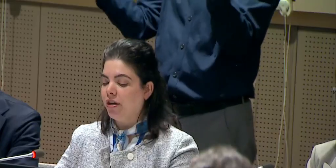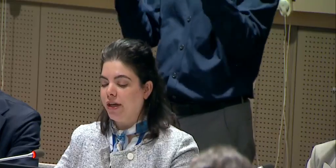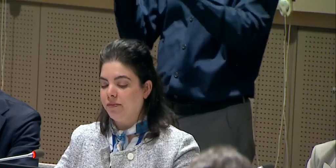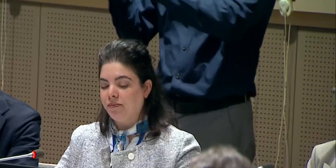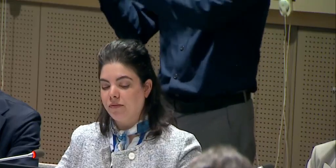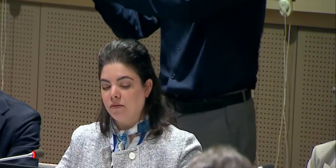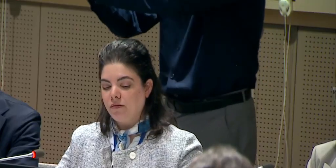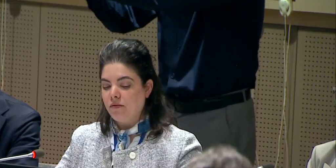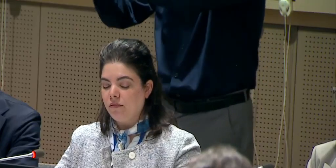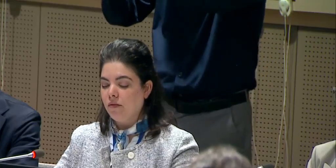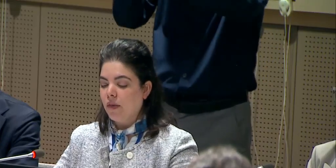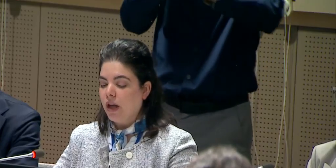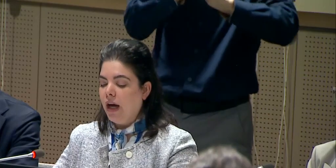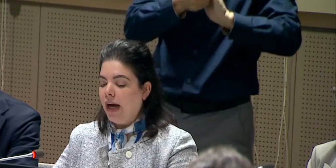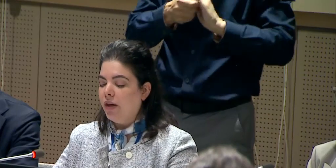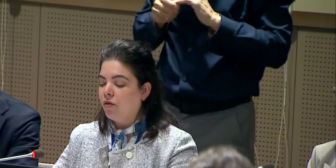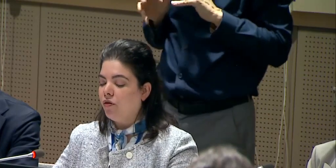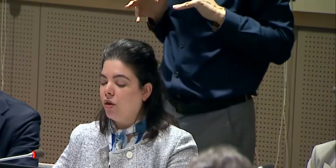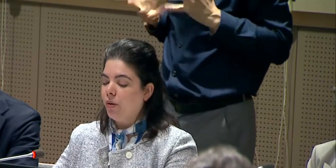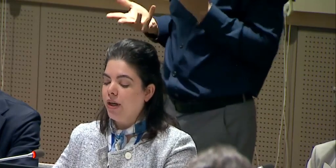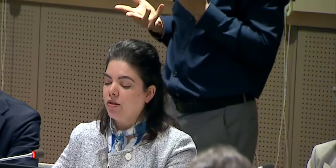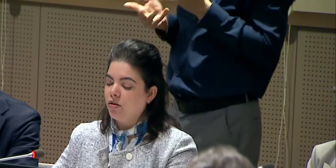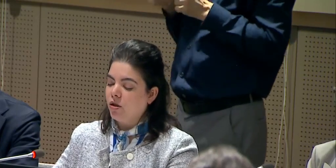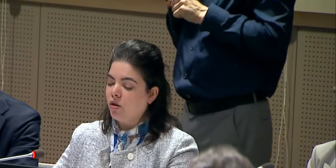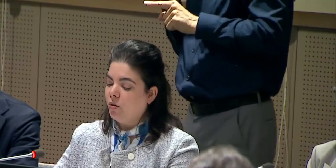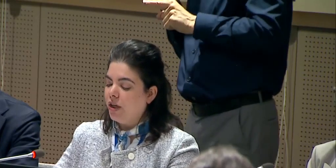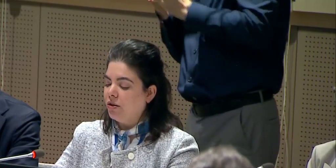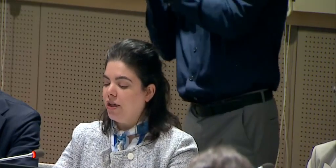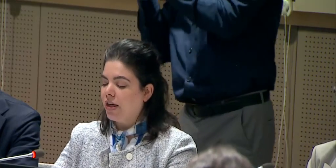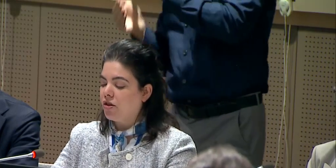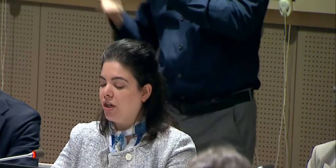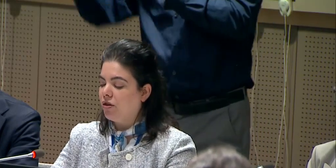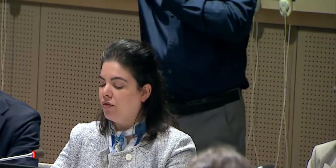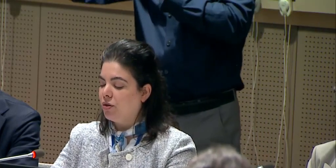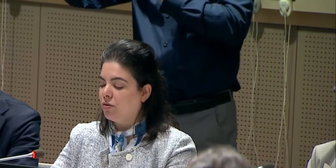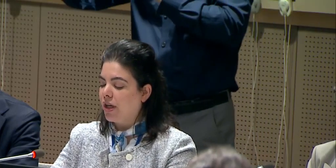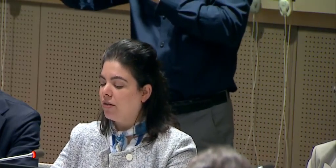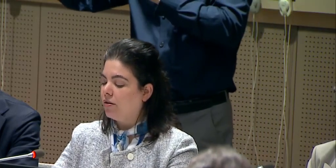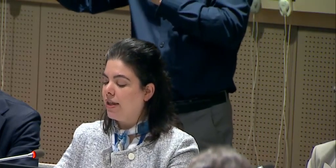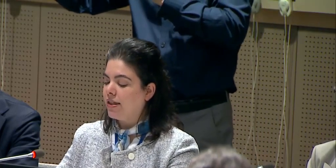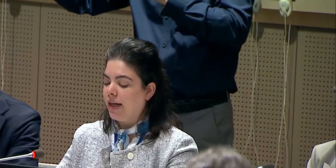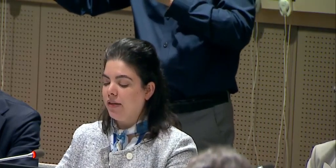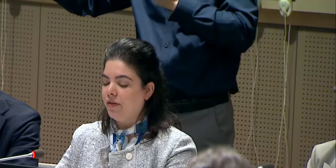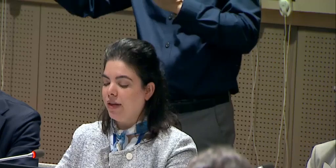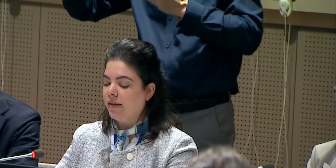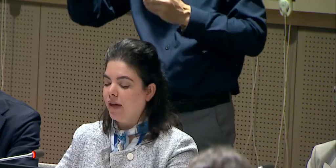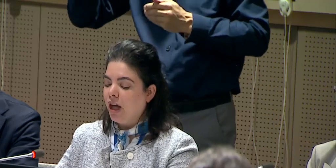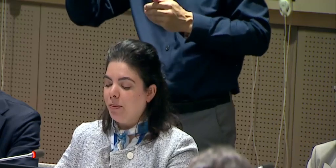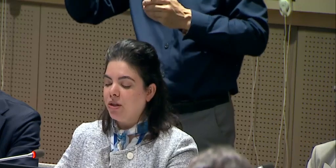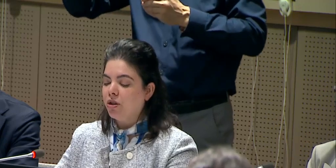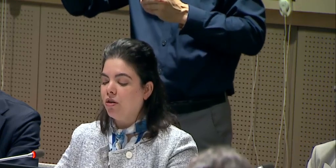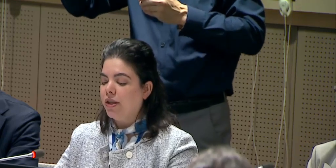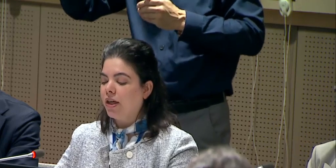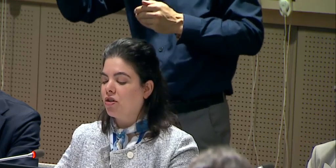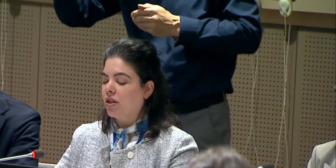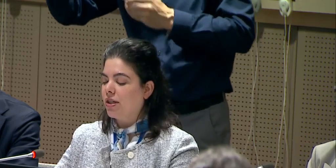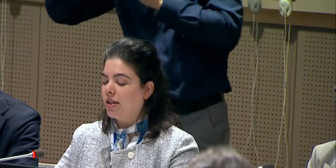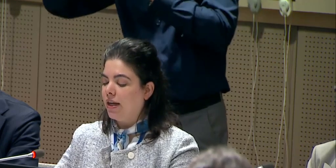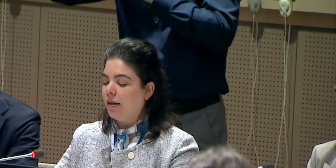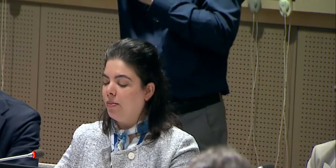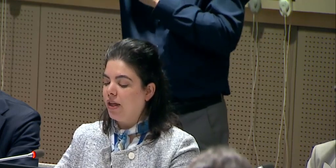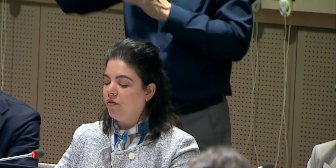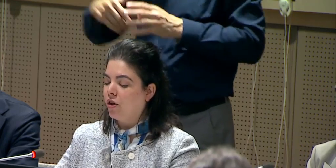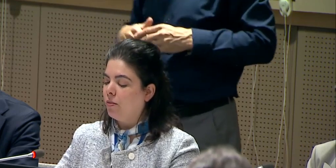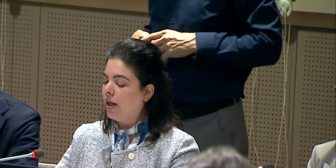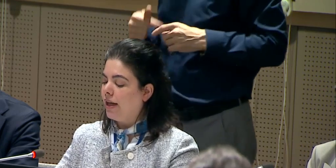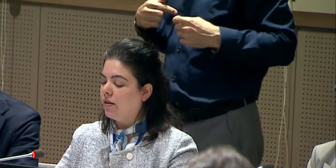our journey. I look forward not only to the exchange of views at today's side event, but to the connections